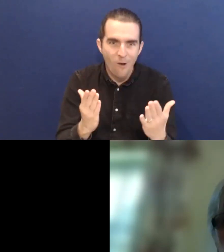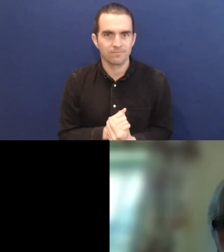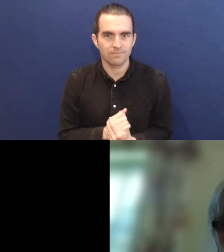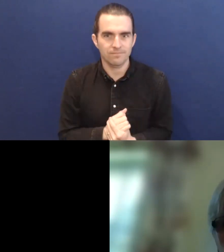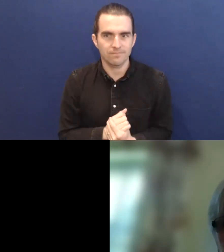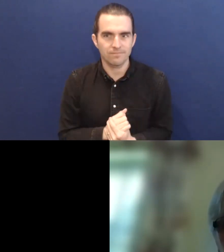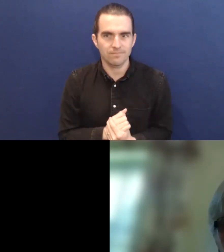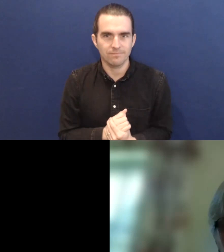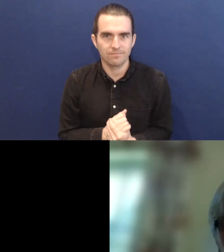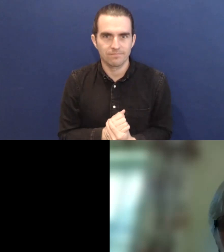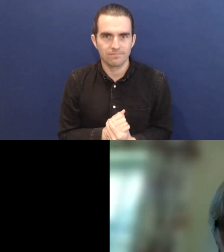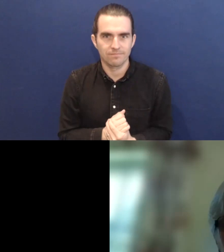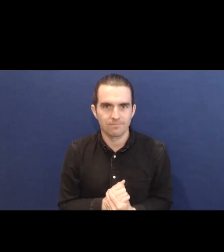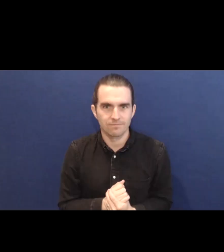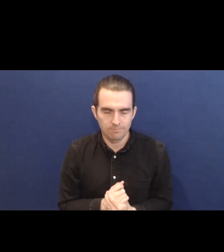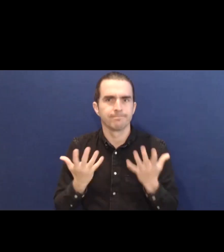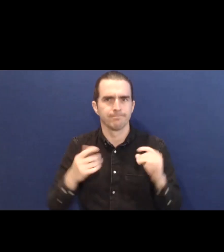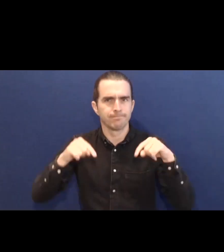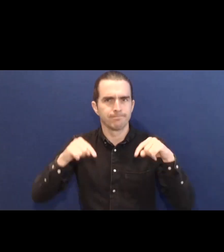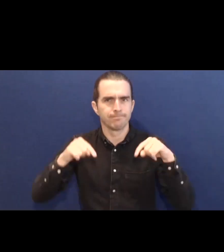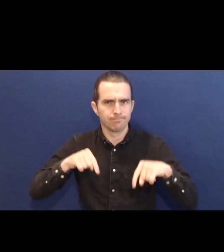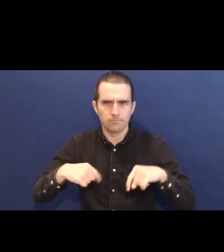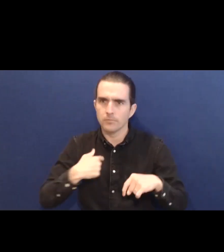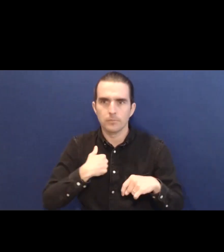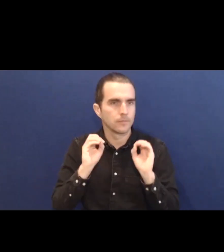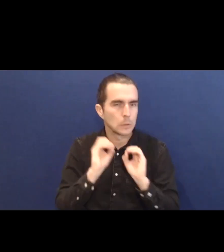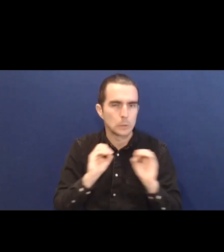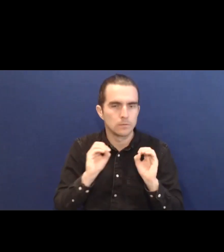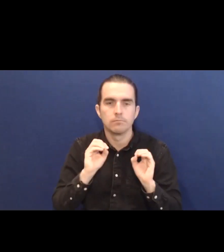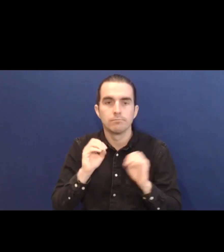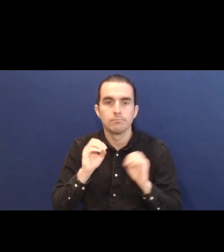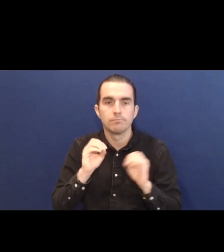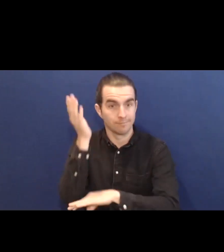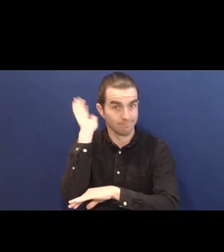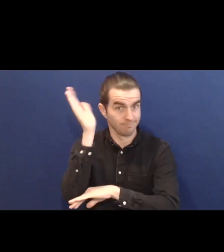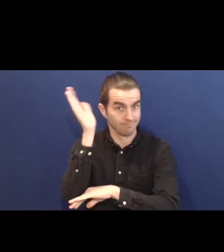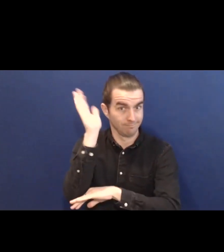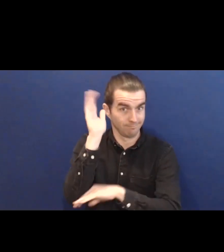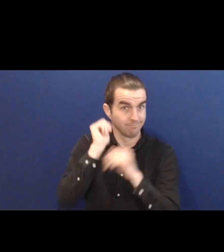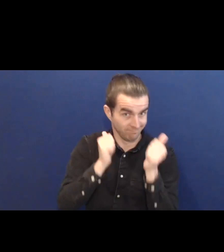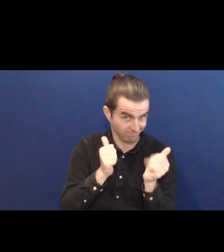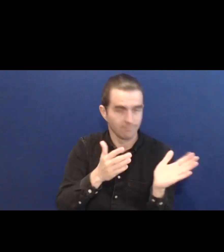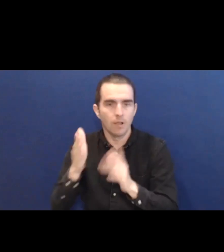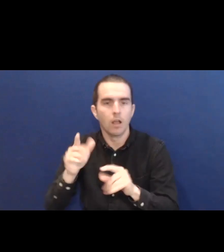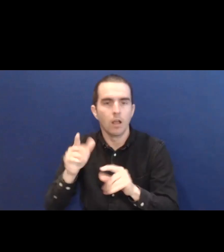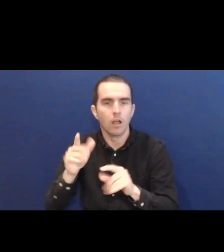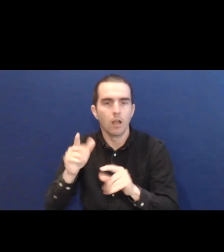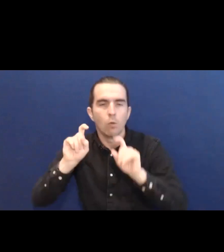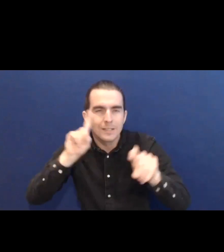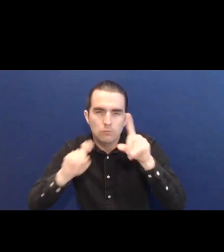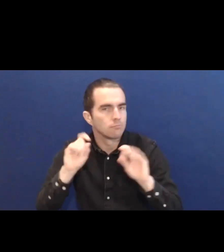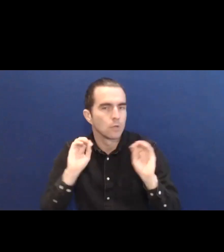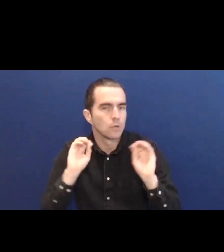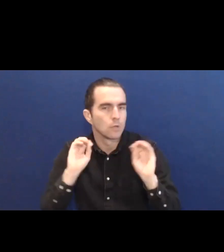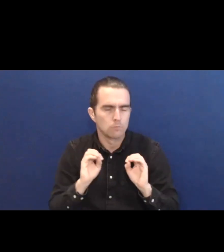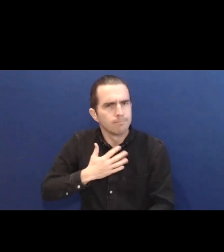directly during the presentations, but we would still like you to share your thoughts, your comments, and